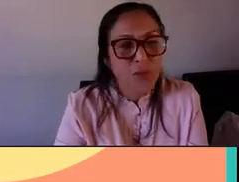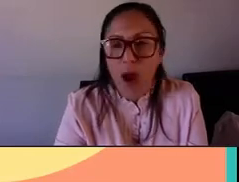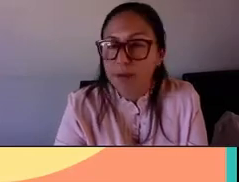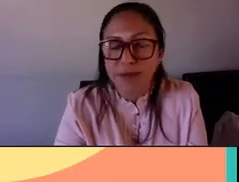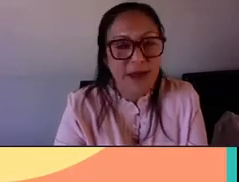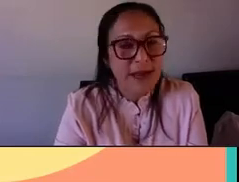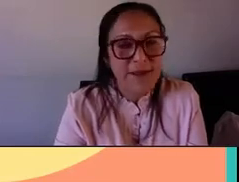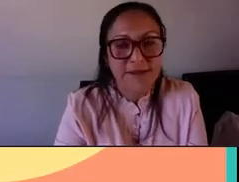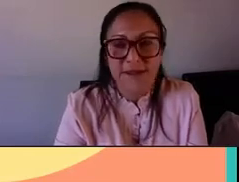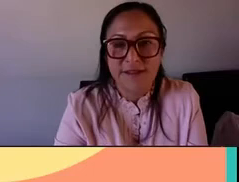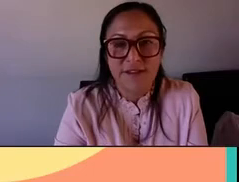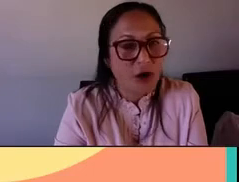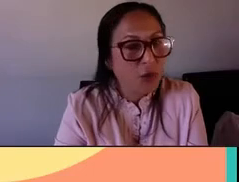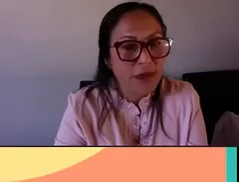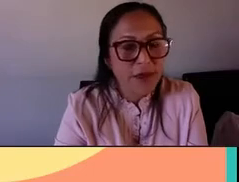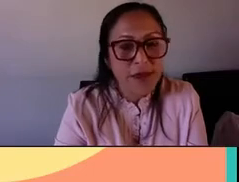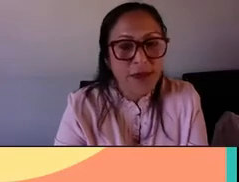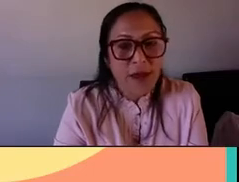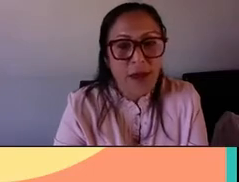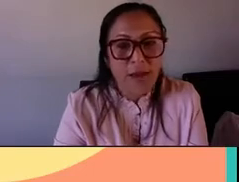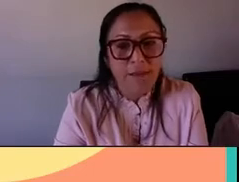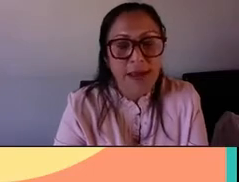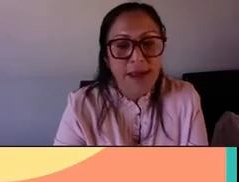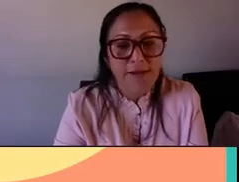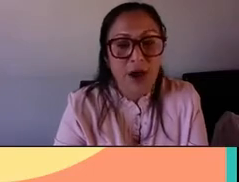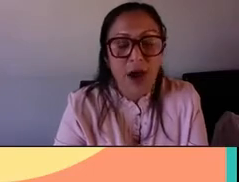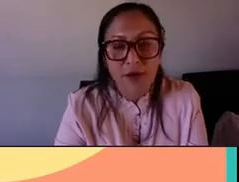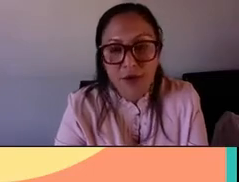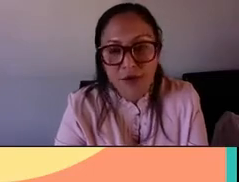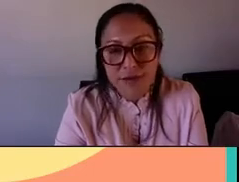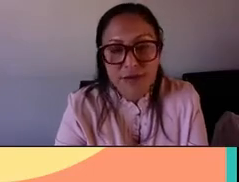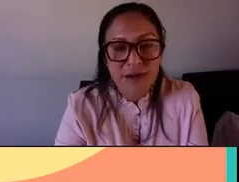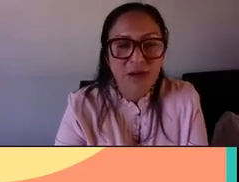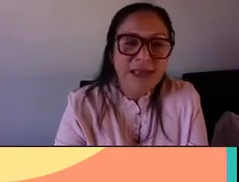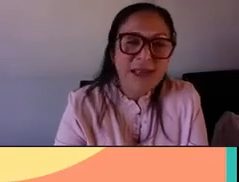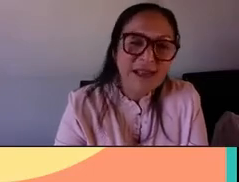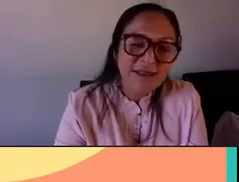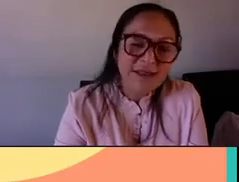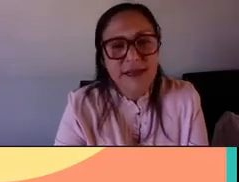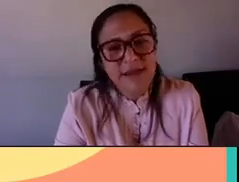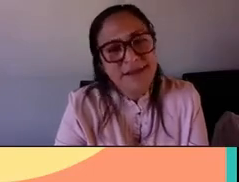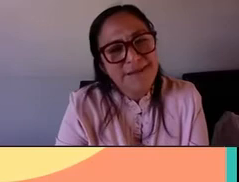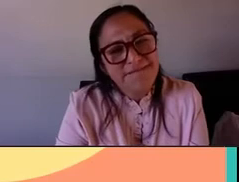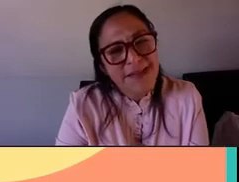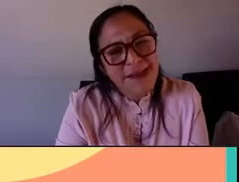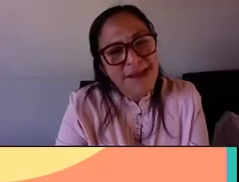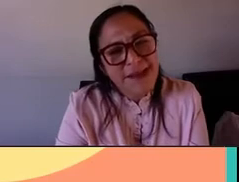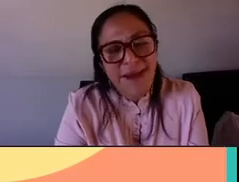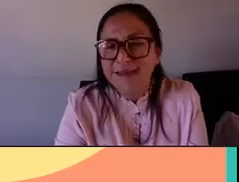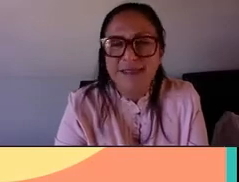say probably not ABCs to start with. And toddlers, you know,